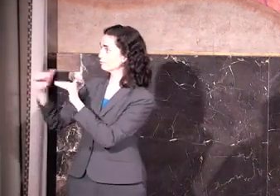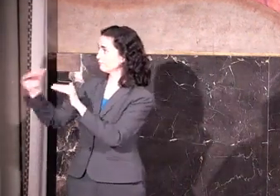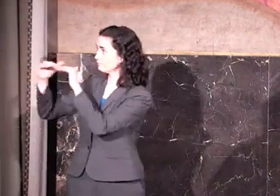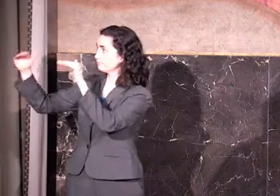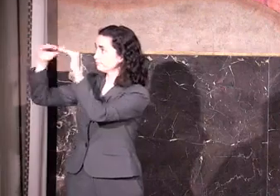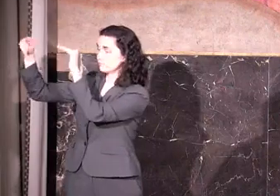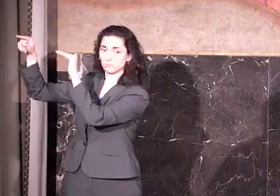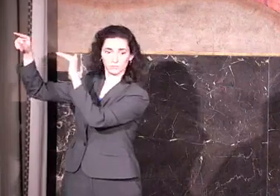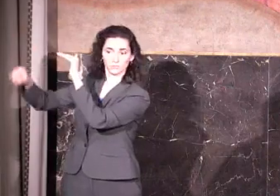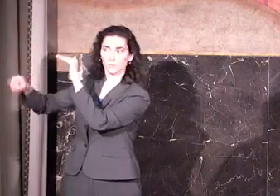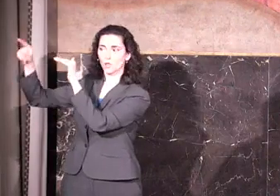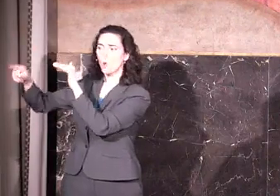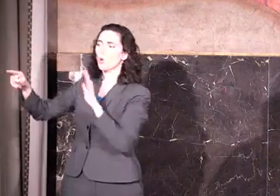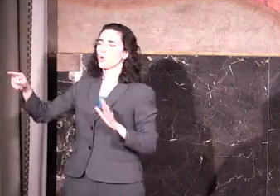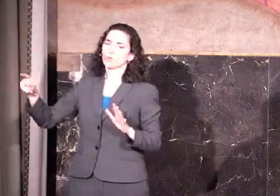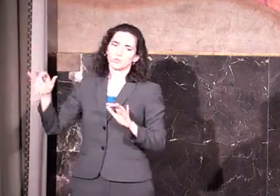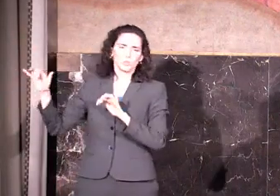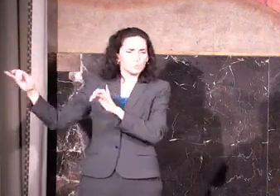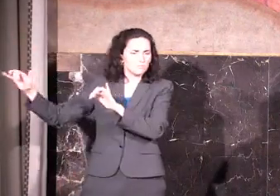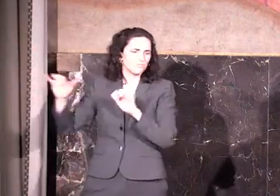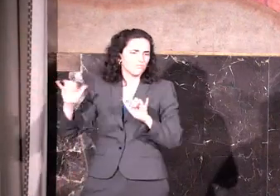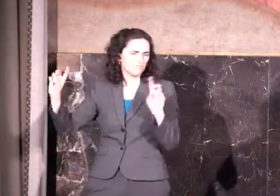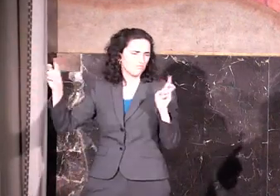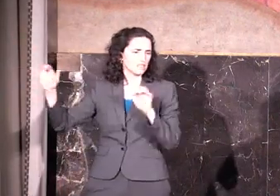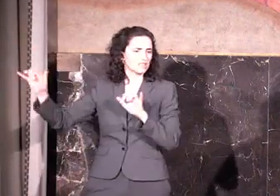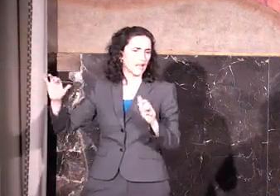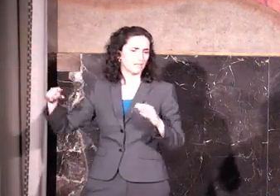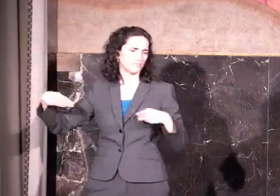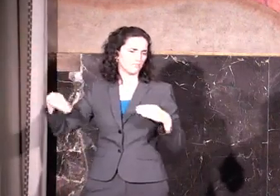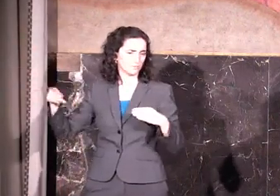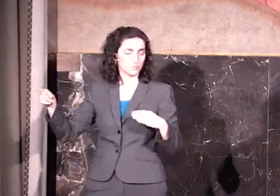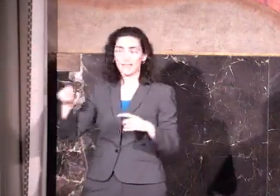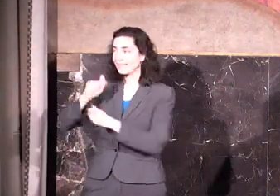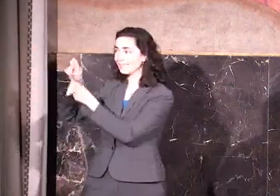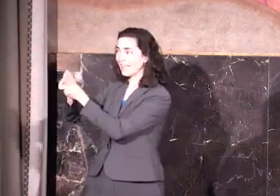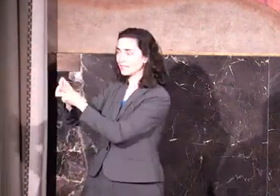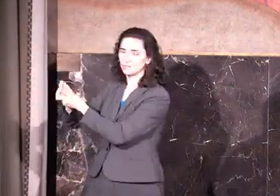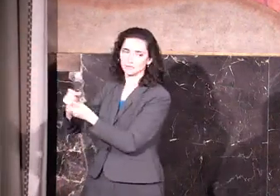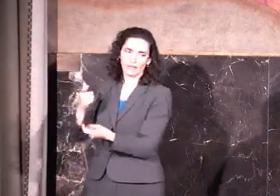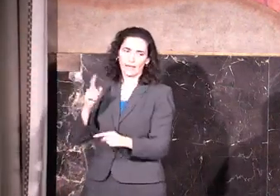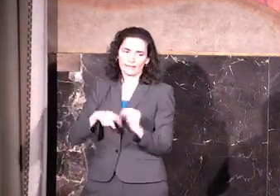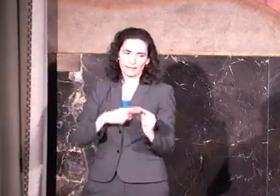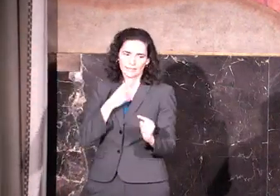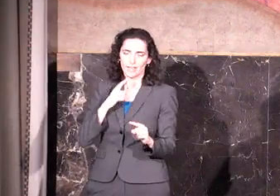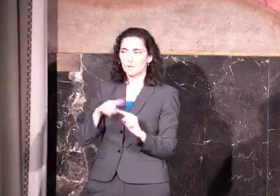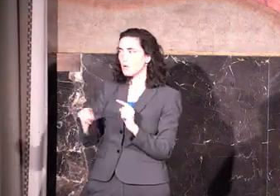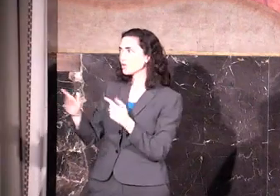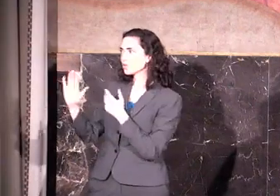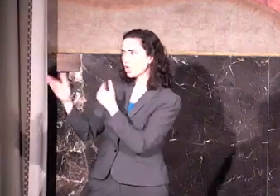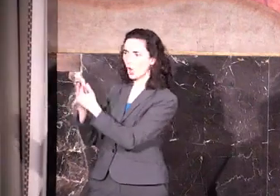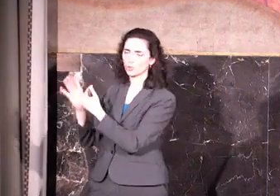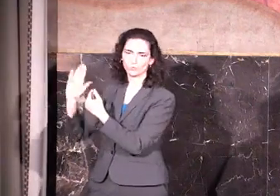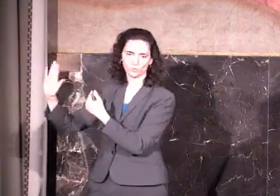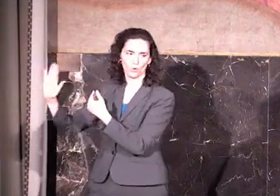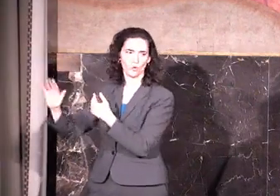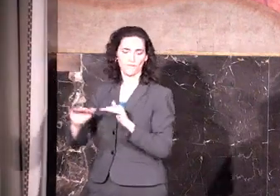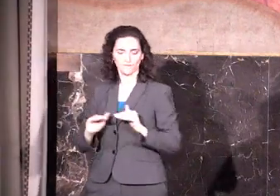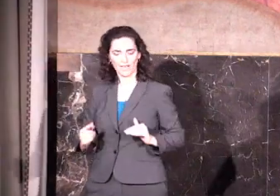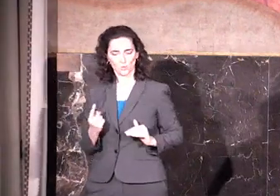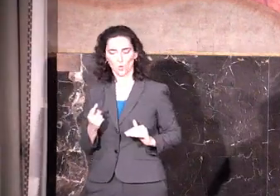would be the next phase, and it is built based on that. I can't speak where it's exact, but it's pretty close.